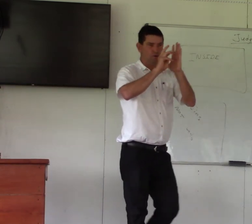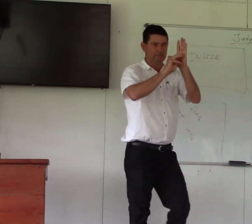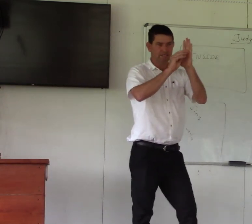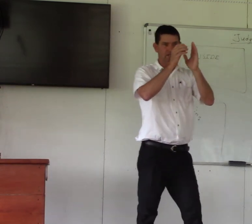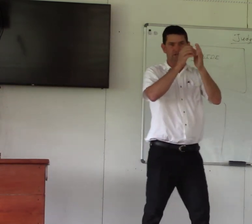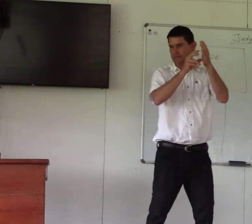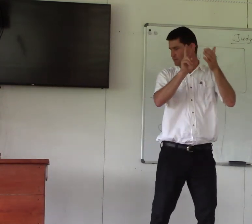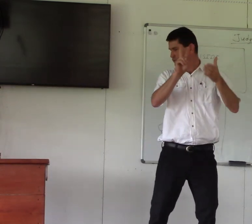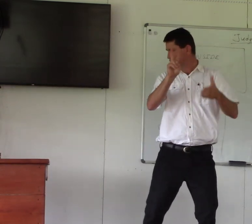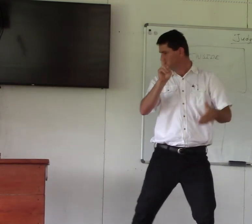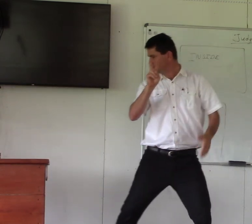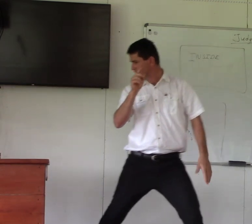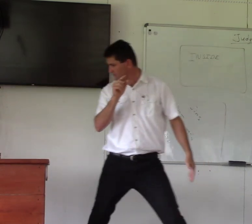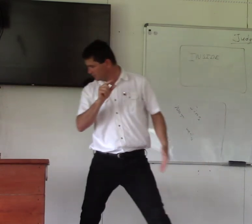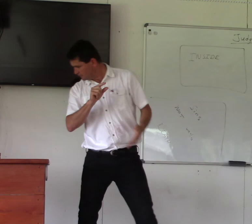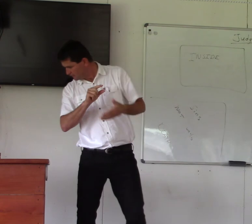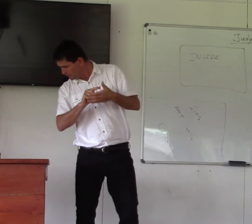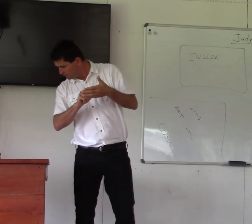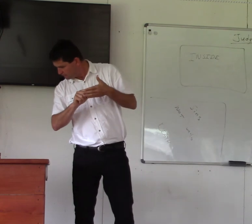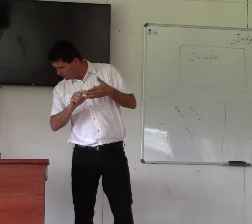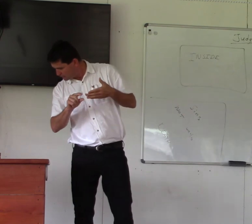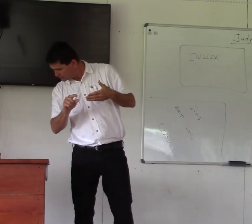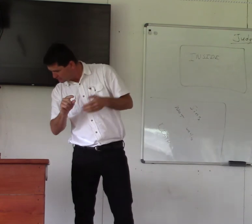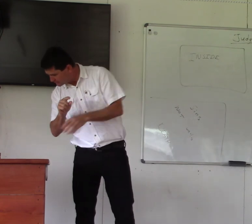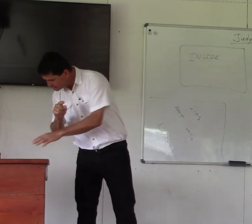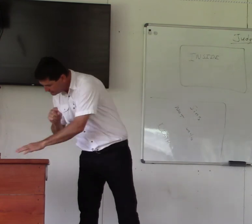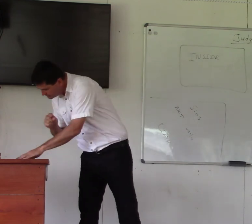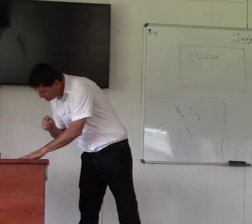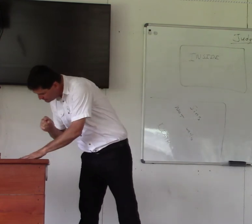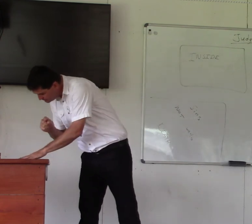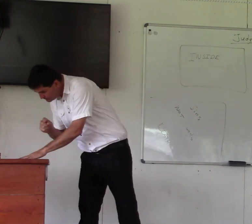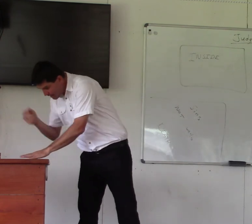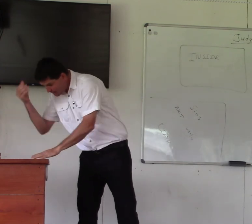Romans chapter 2, verse.